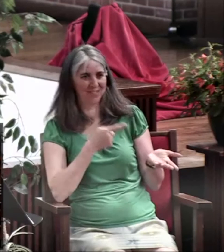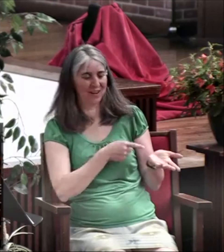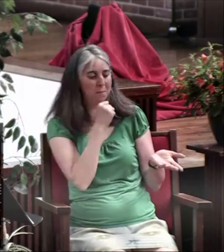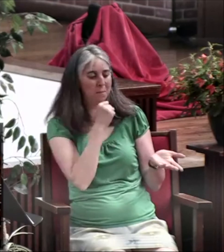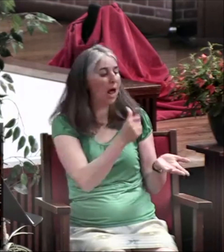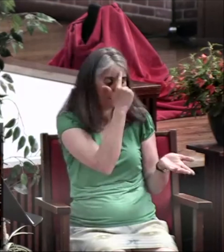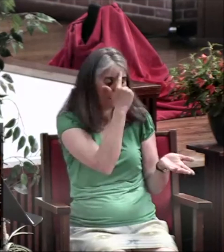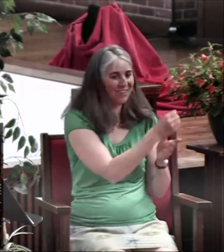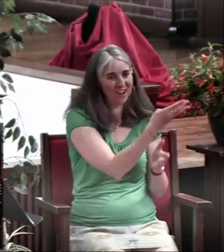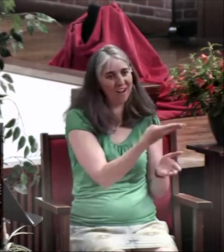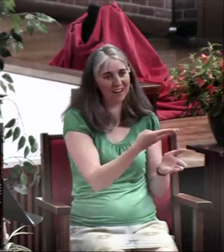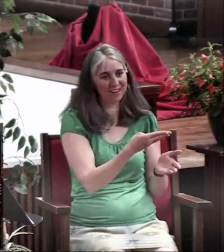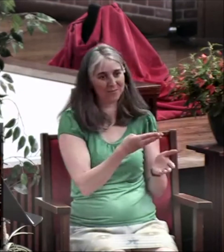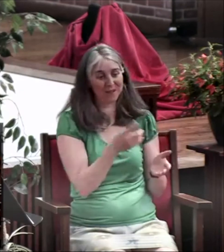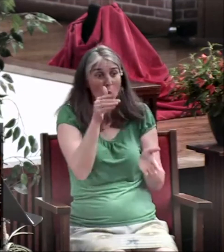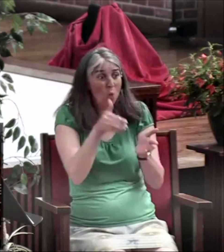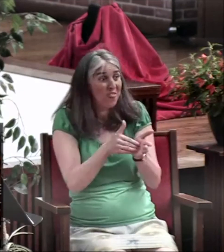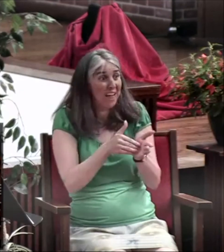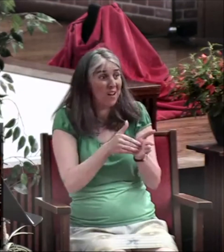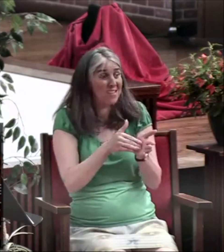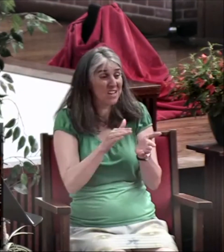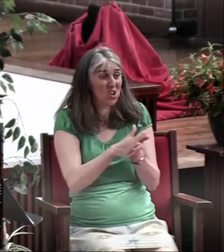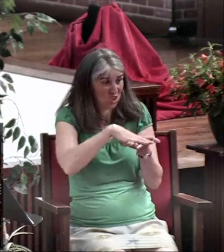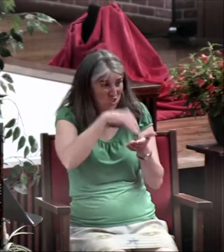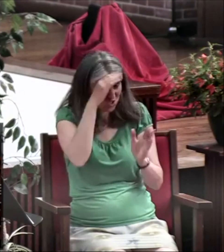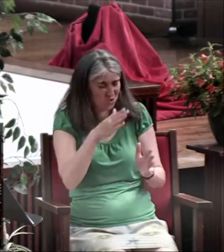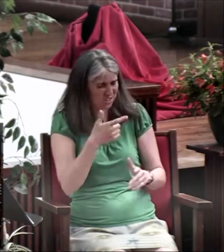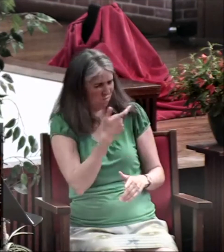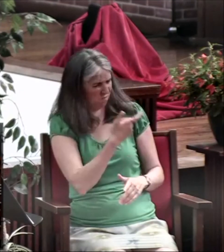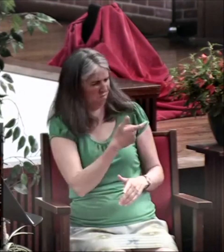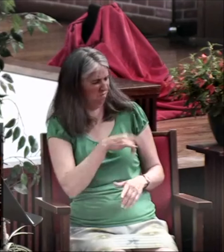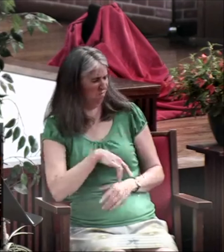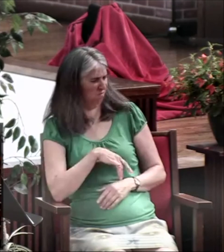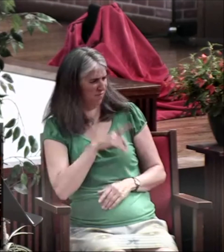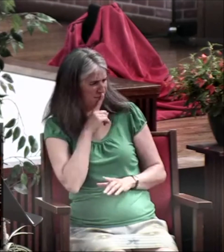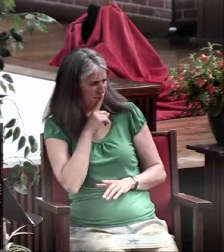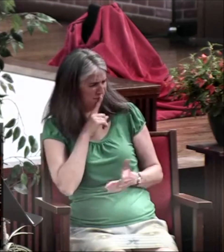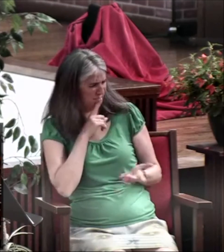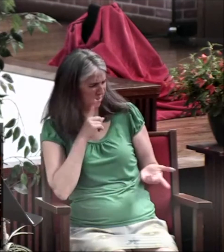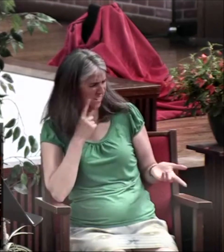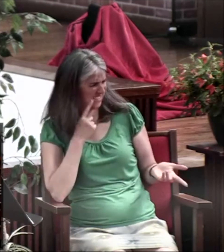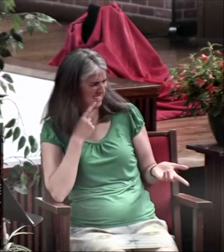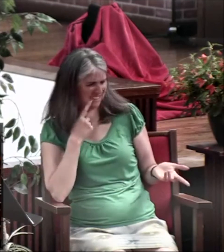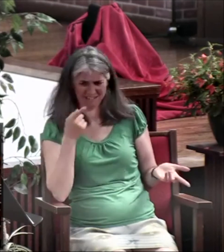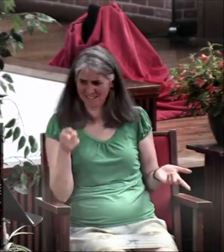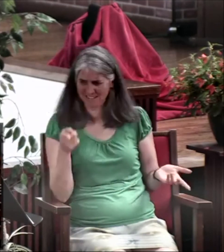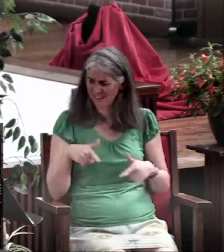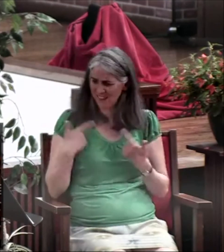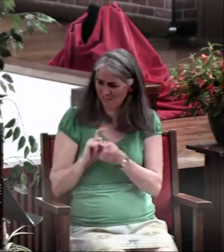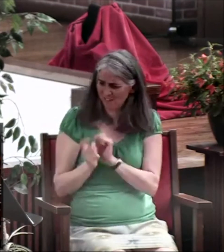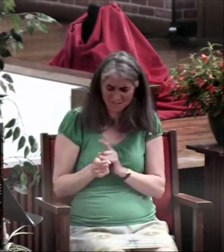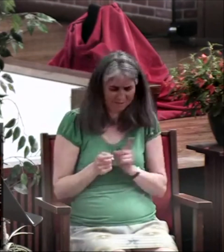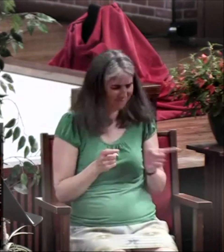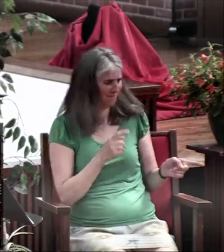college students. Everybody processing what they had just heard and what they hadn't heard. They didn't